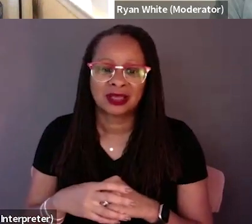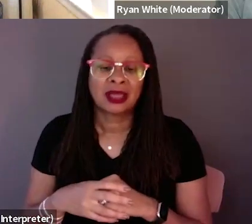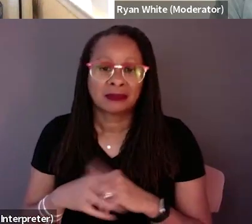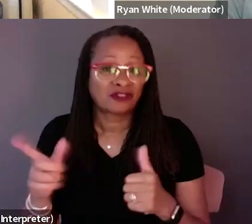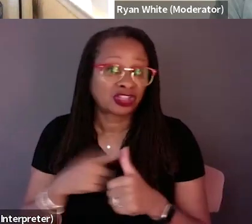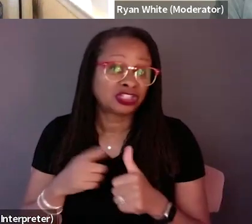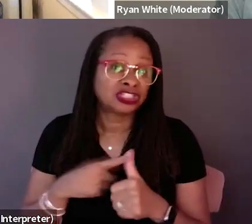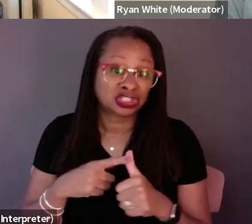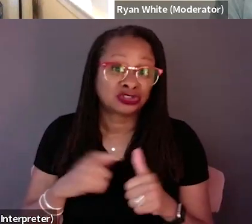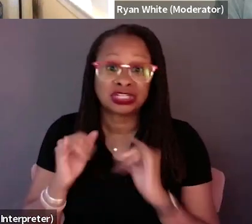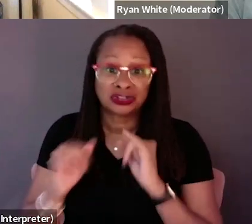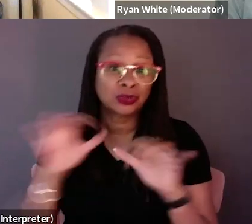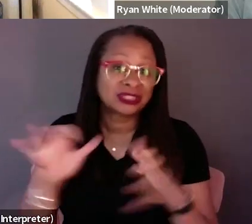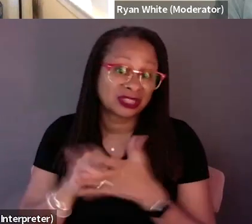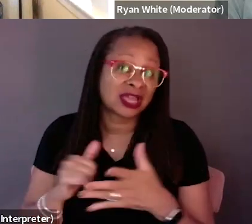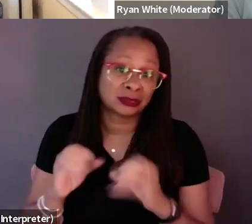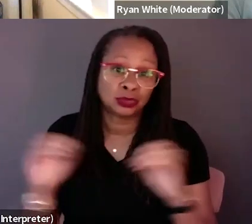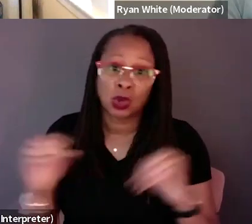that, but for the initial interviews.